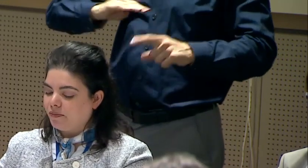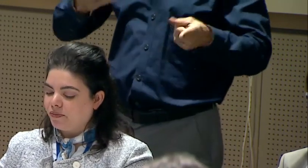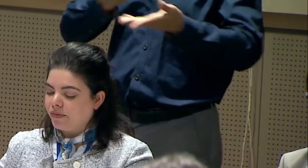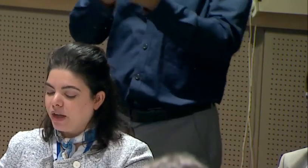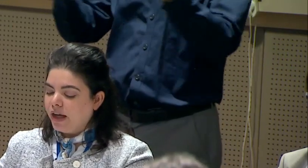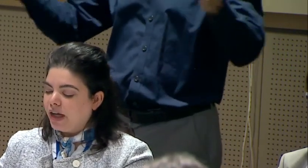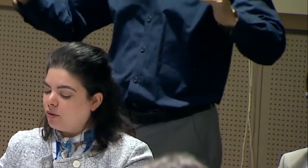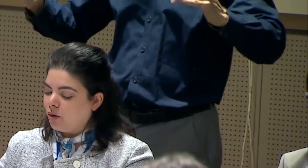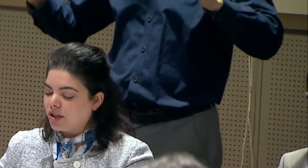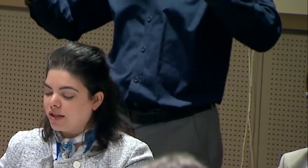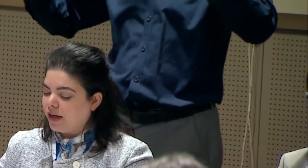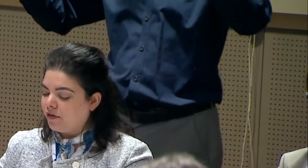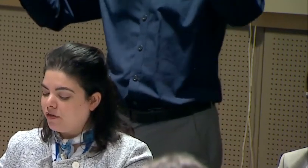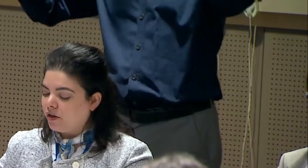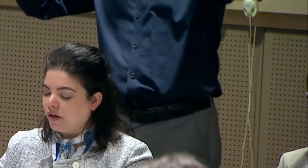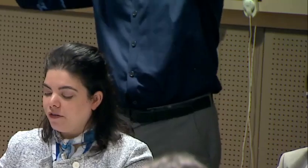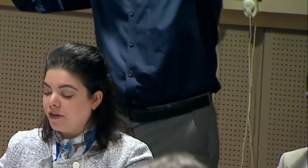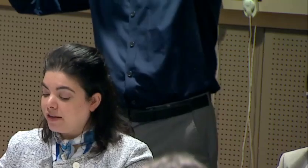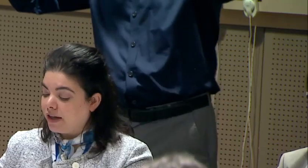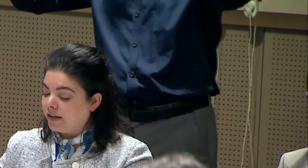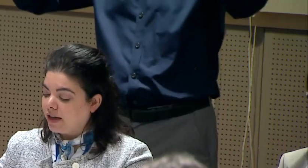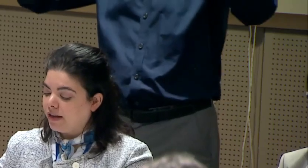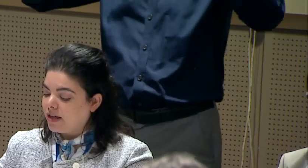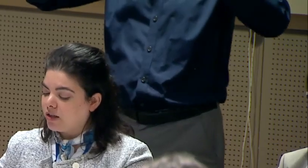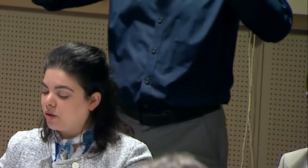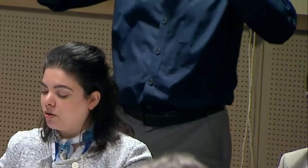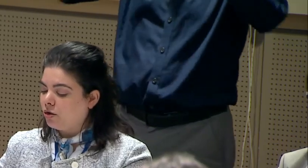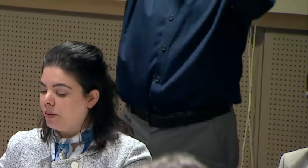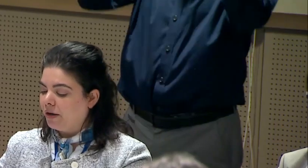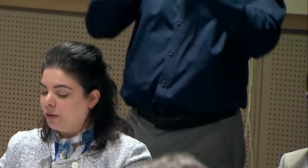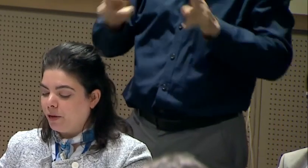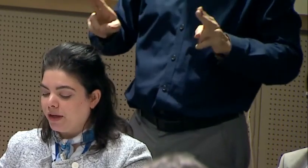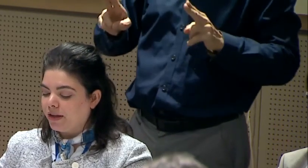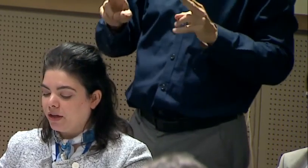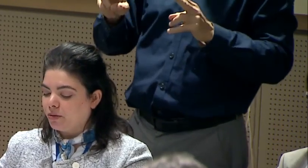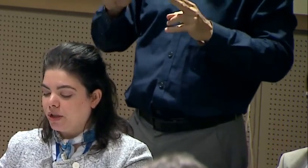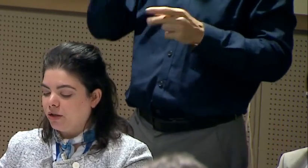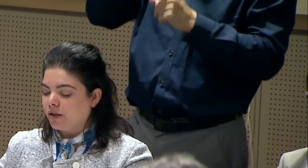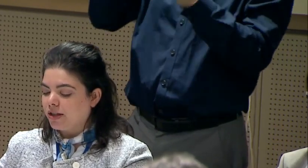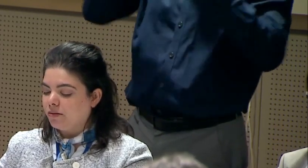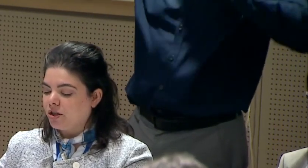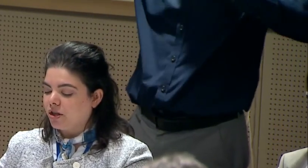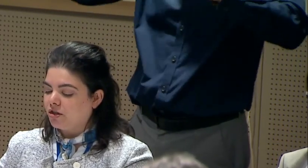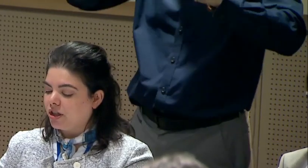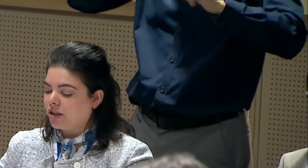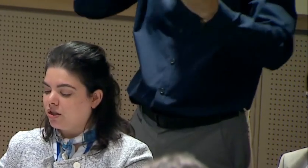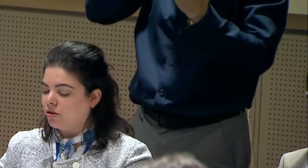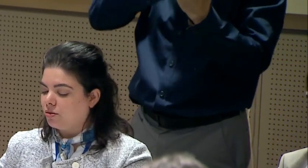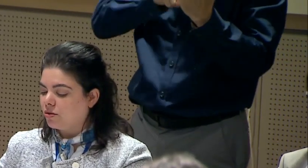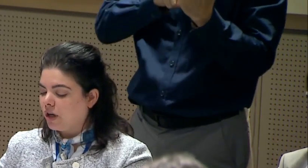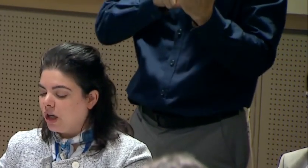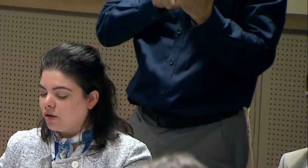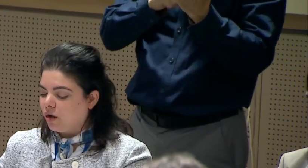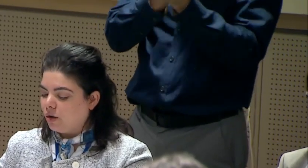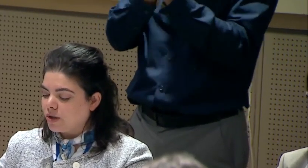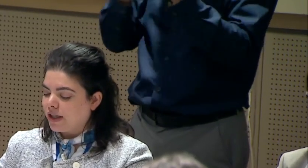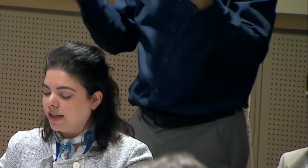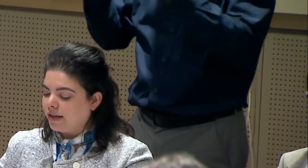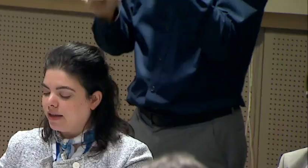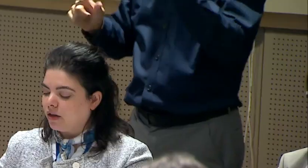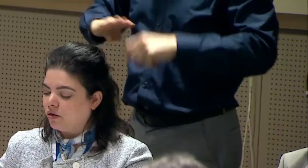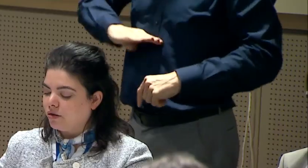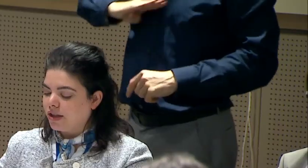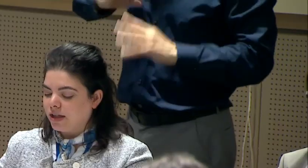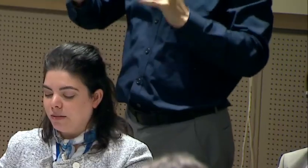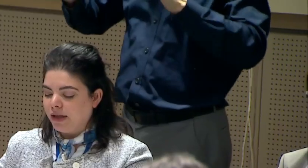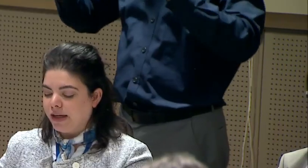Aging. It was therefore fitting that last October we partnered with the Autism Research Institute to host a